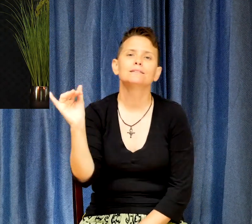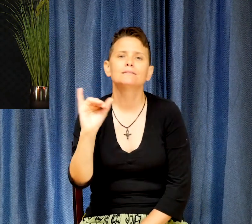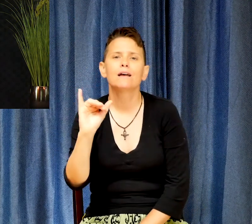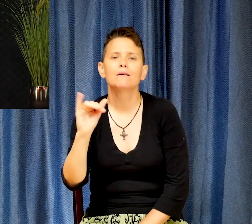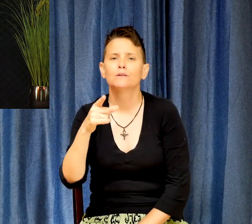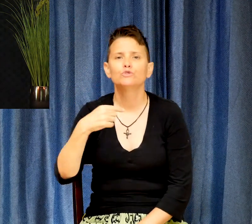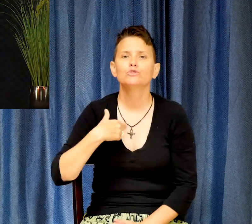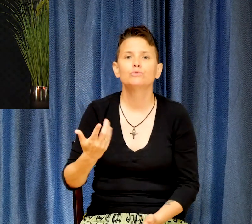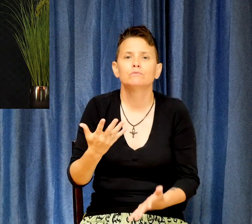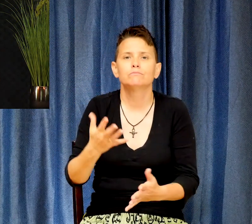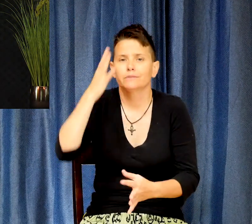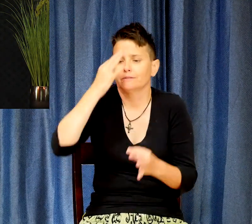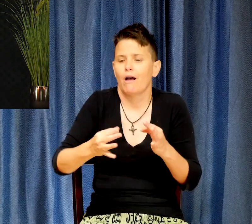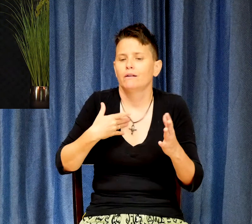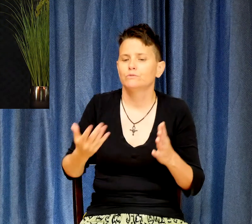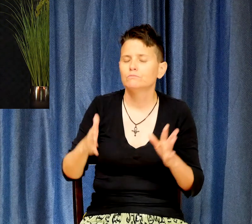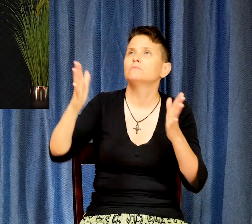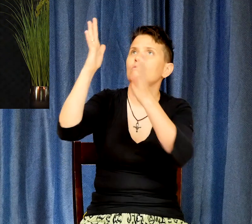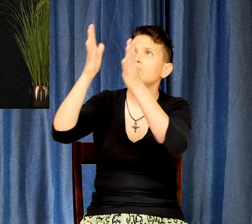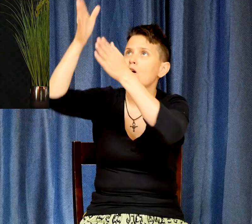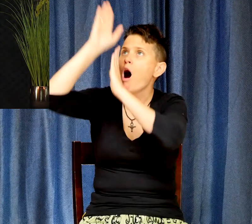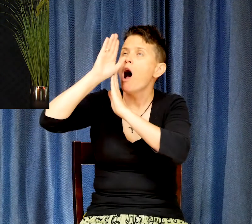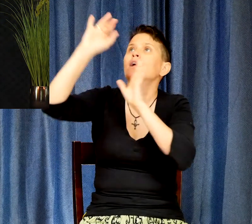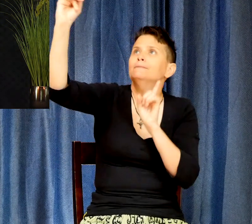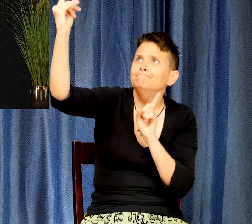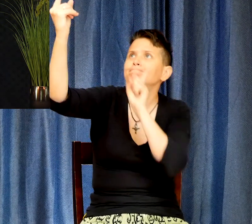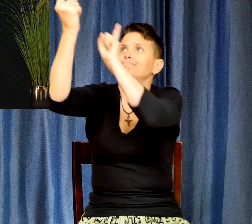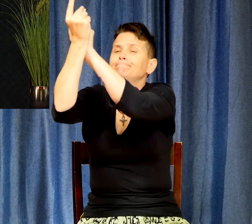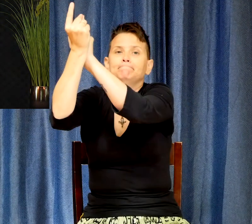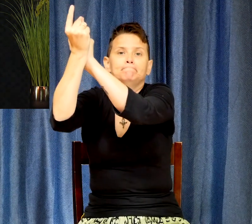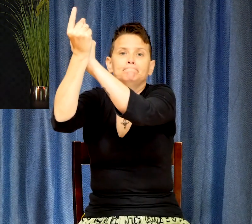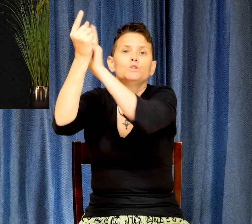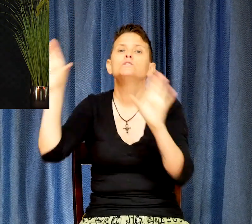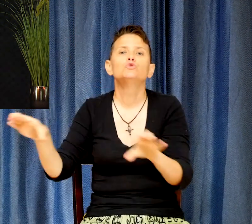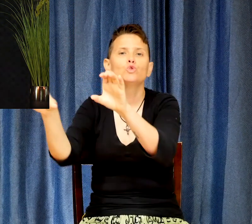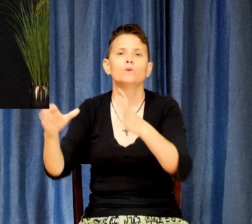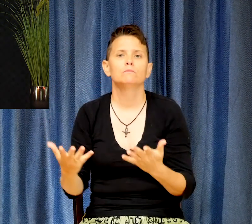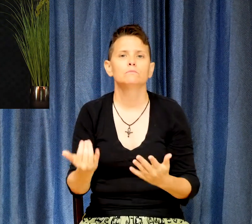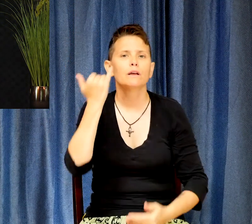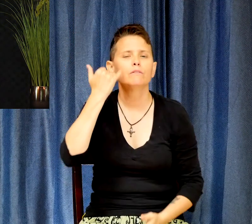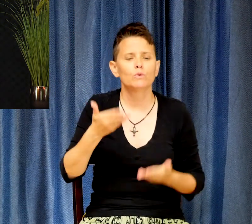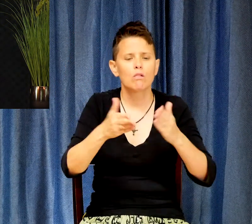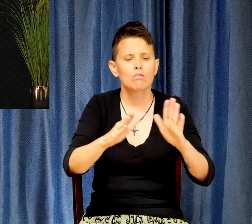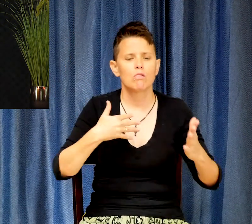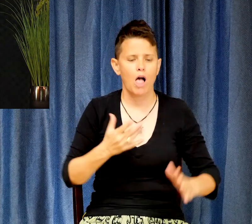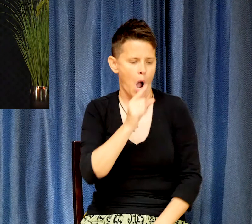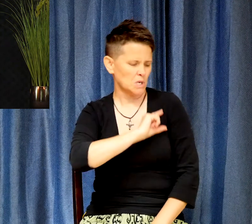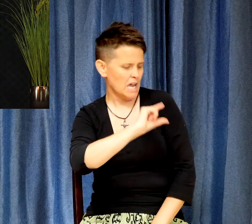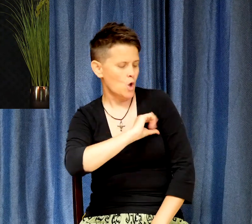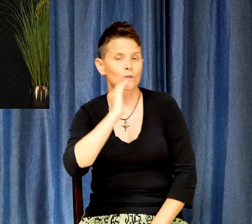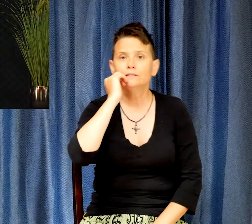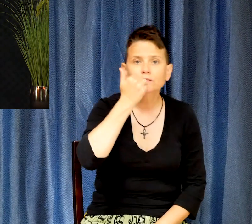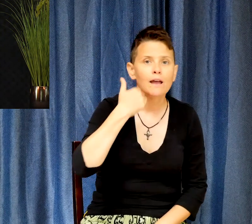God. You just do it. If instead you allow guilt and shame to interfere, that's just your ego blocking the